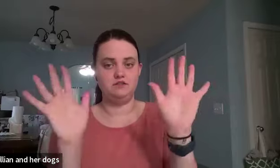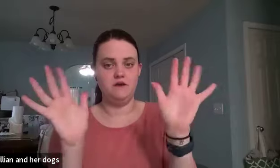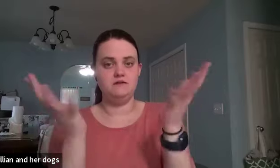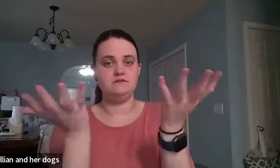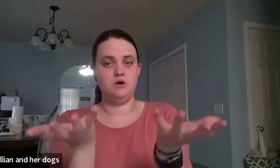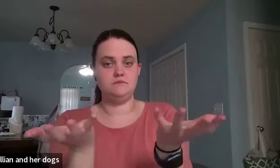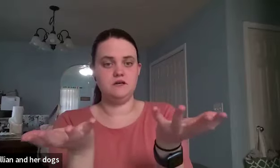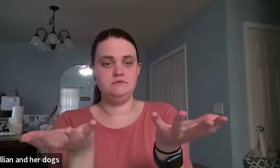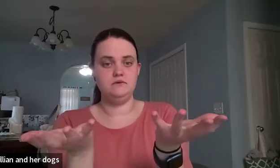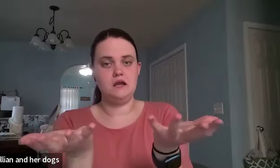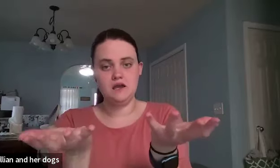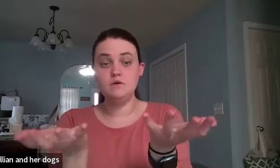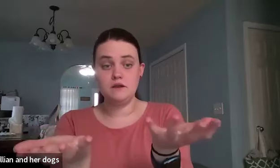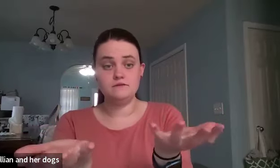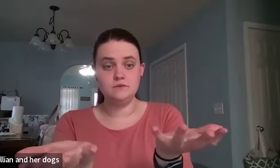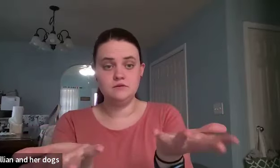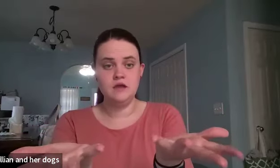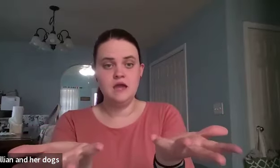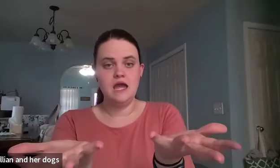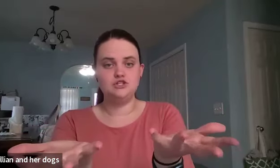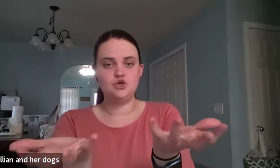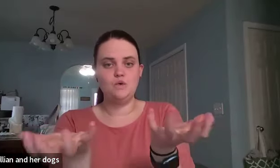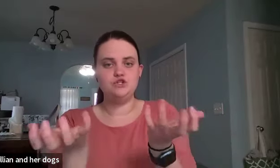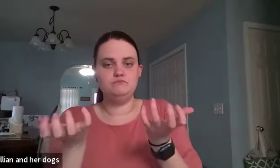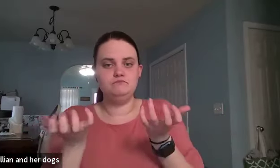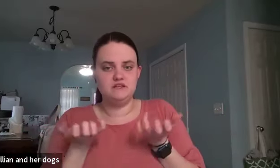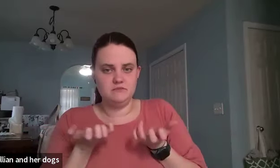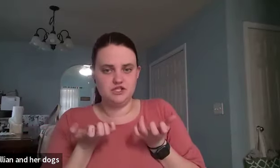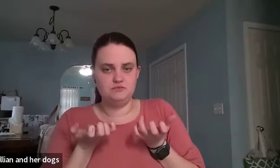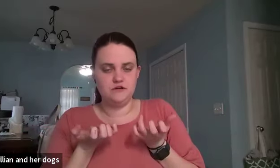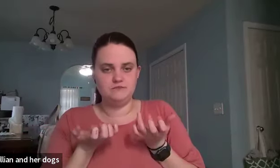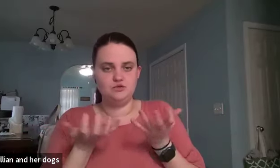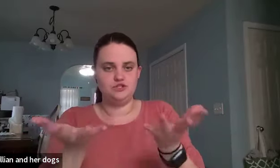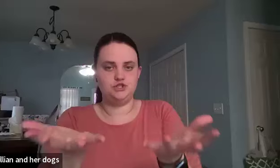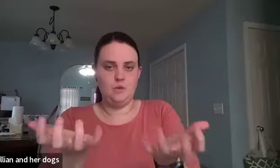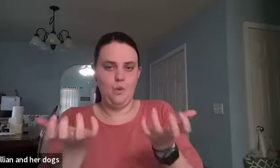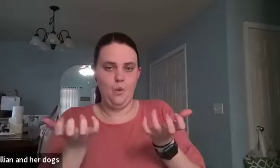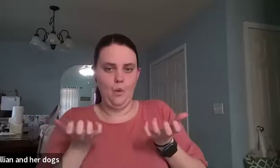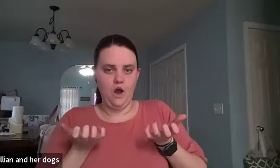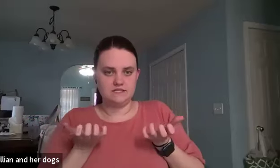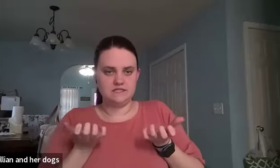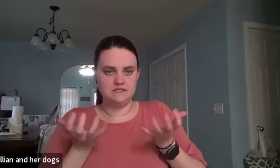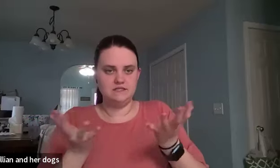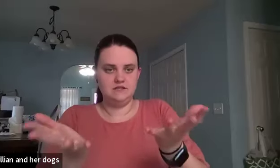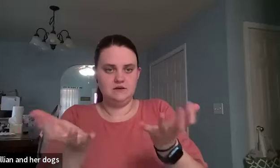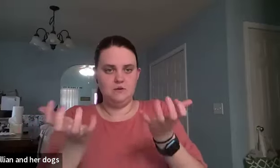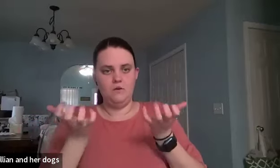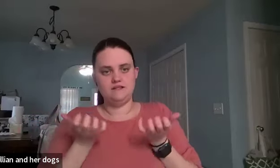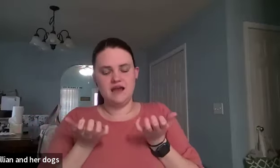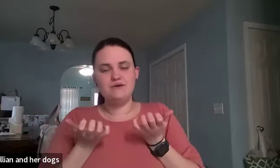2 5s, palms up and kind of away from you. And you're going to bend them as you bring them towards you. Want. I